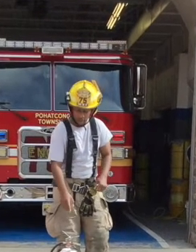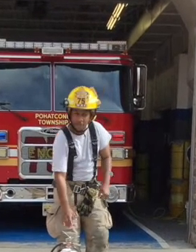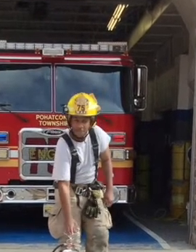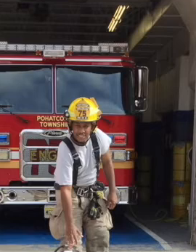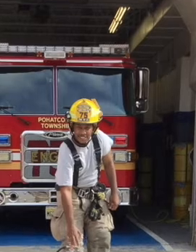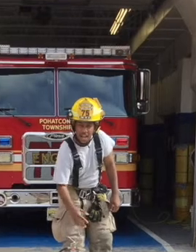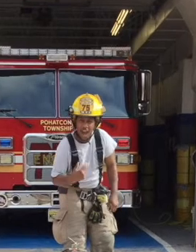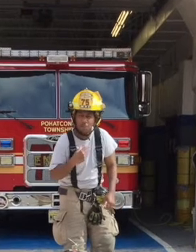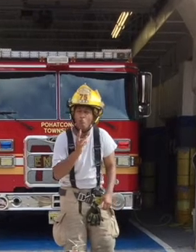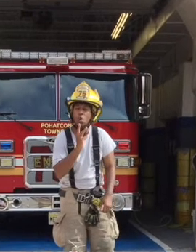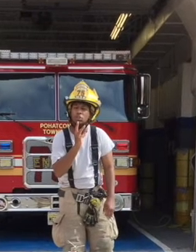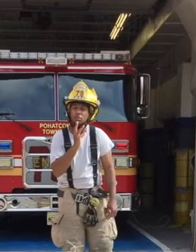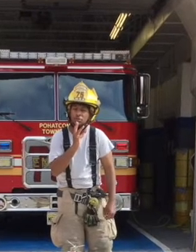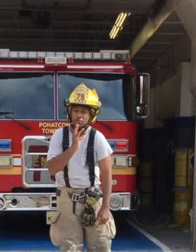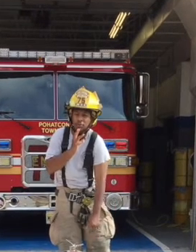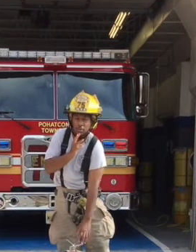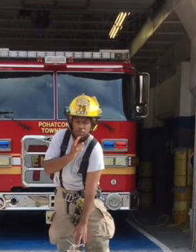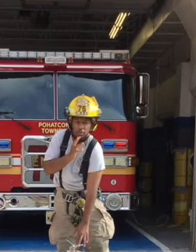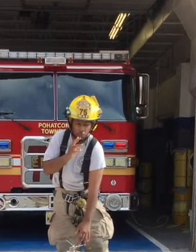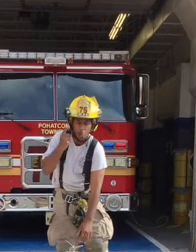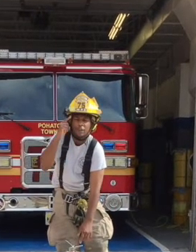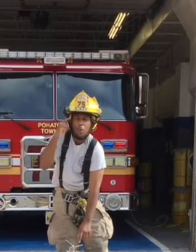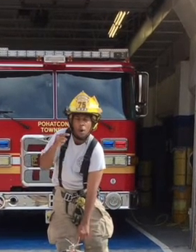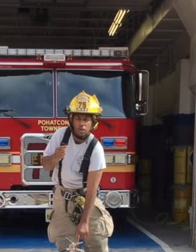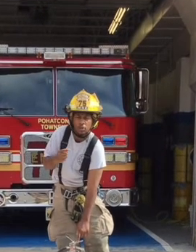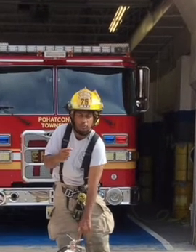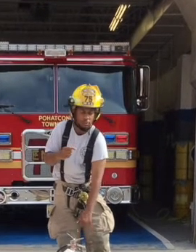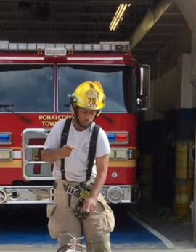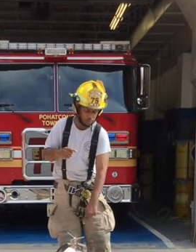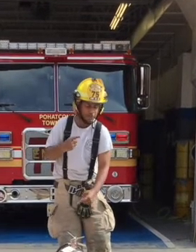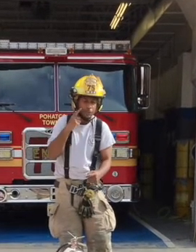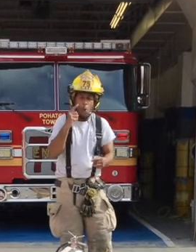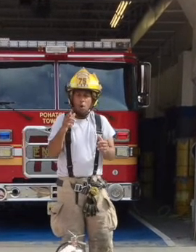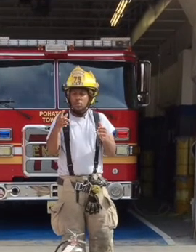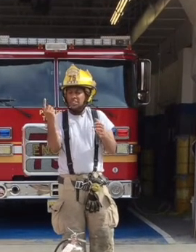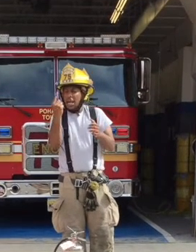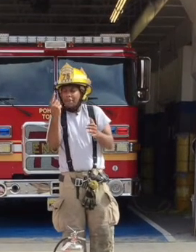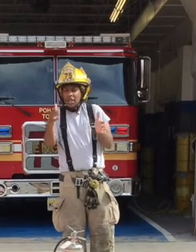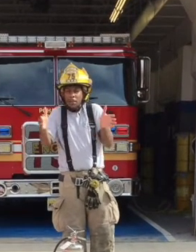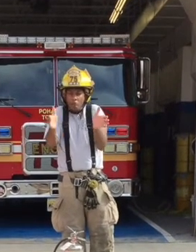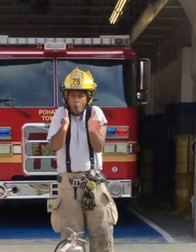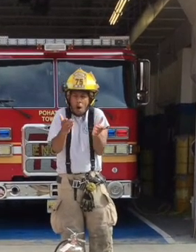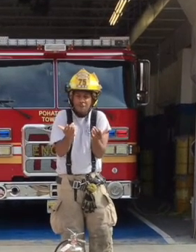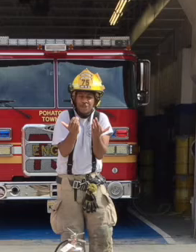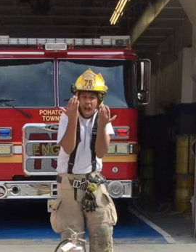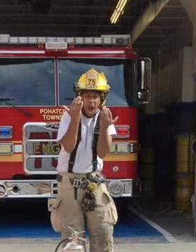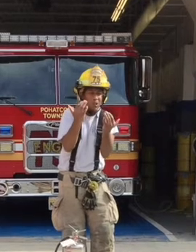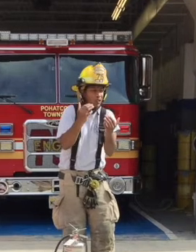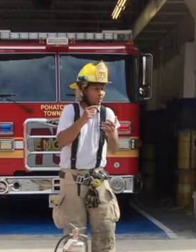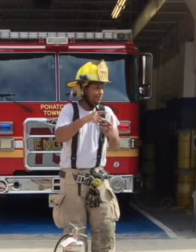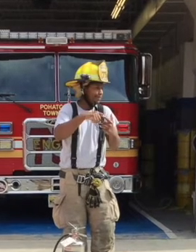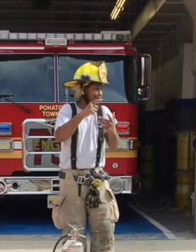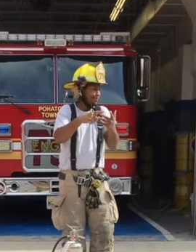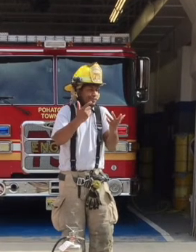So this is a fire extinguisher, and this is filled with water. So if you have a small